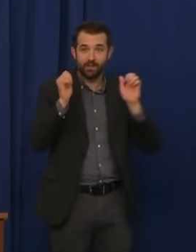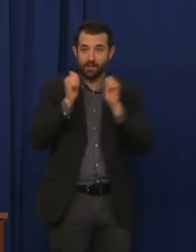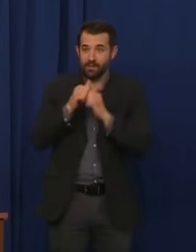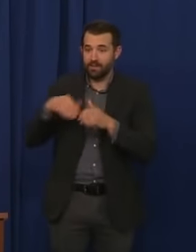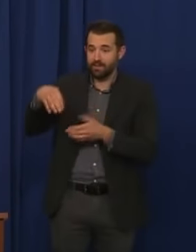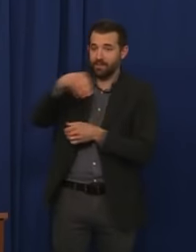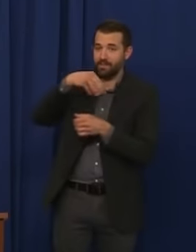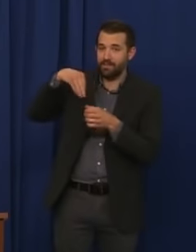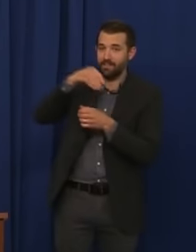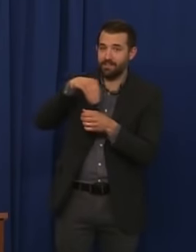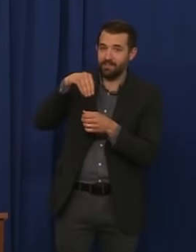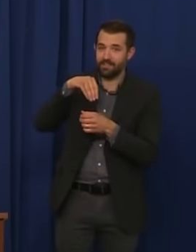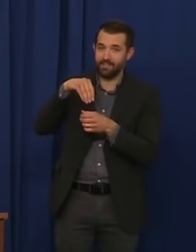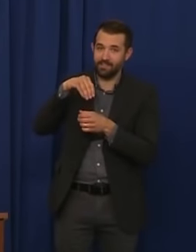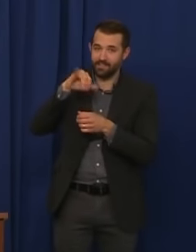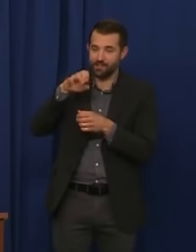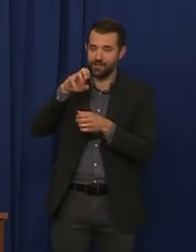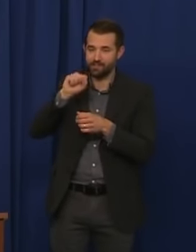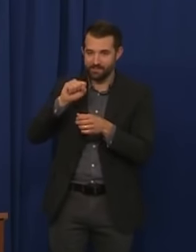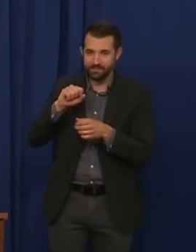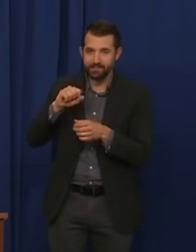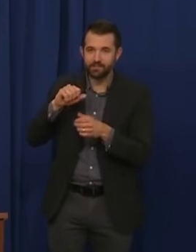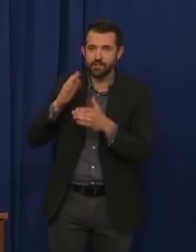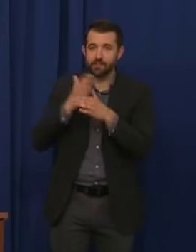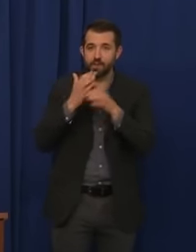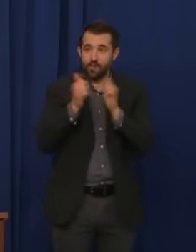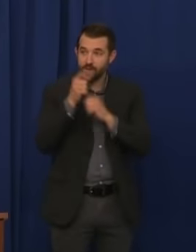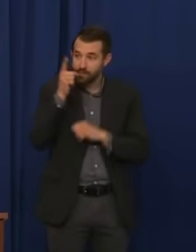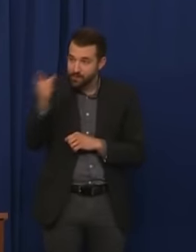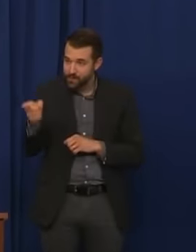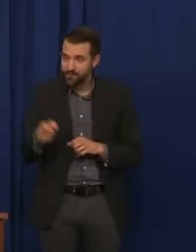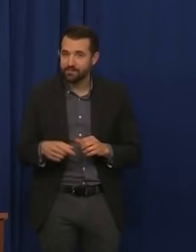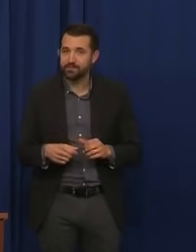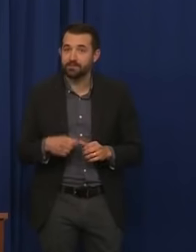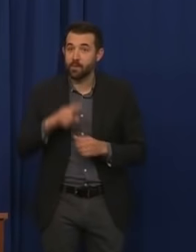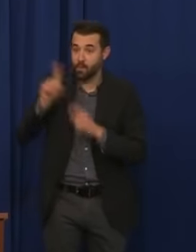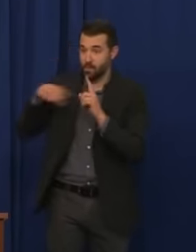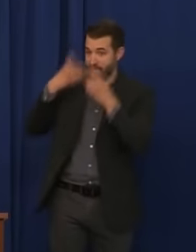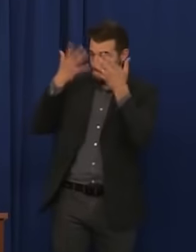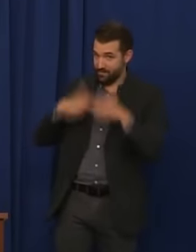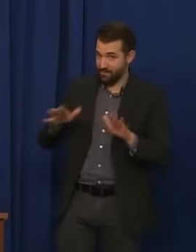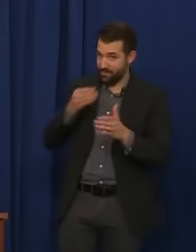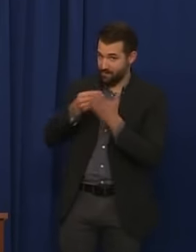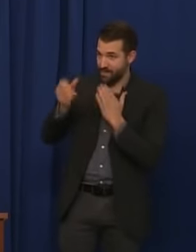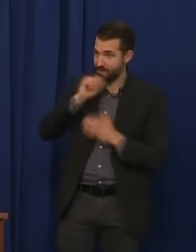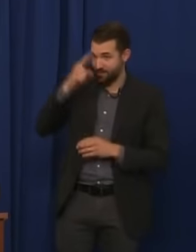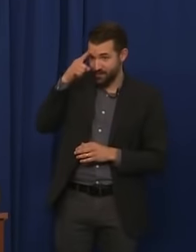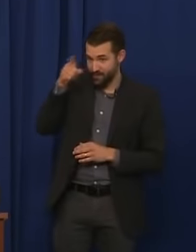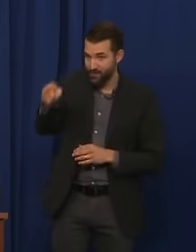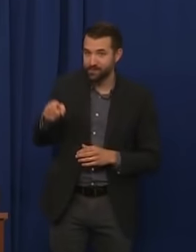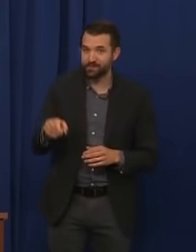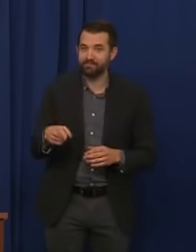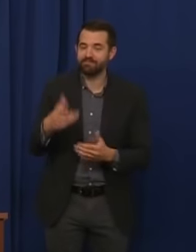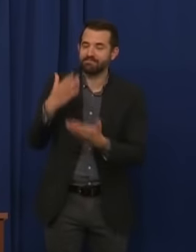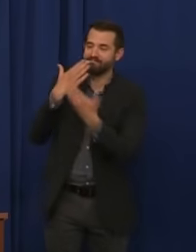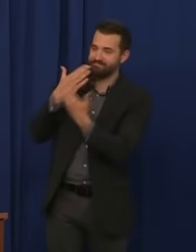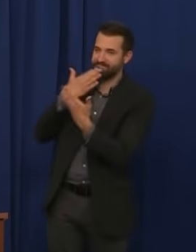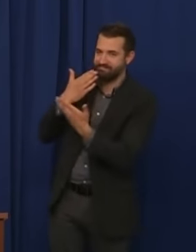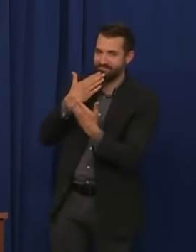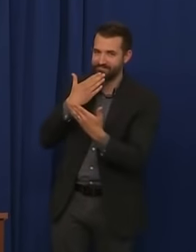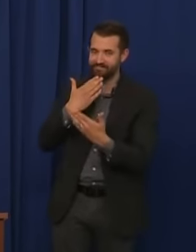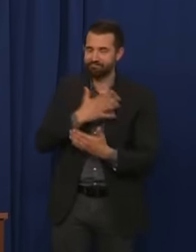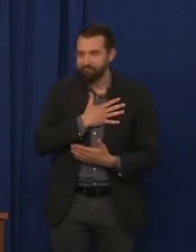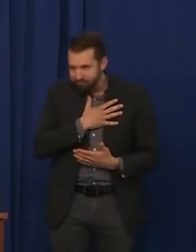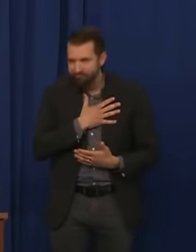share that ice cream cone with my friend Dr. Shaw. Buy you one when this is over. Thank you, Governor. Thank you. It's an honor. And thank